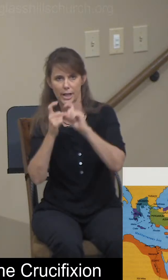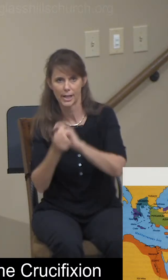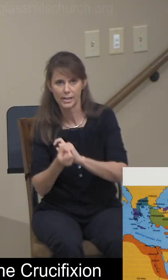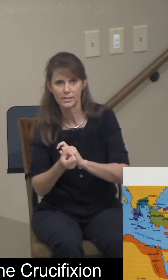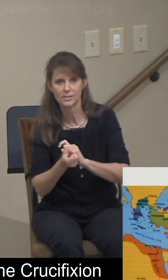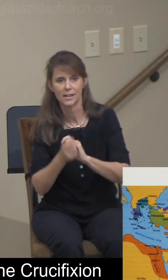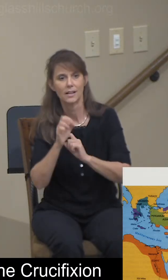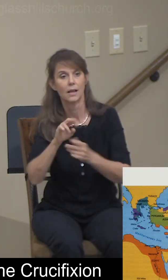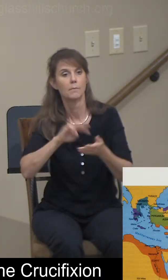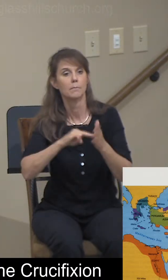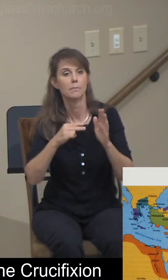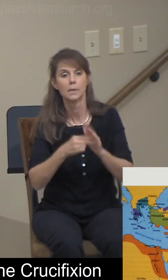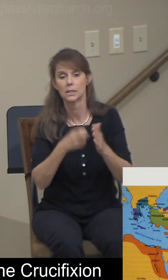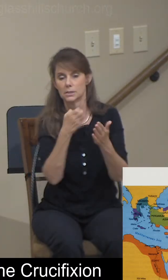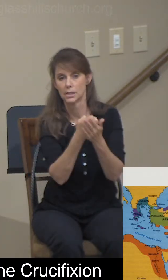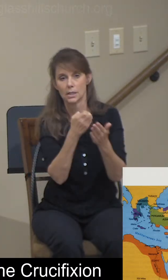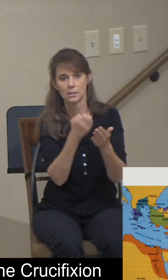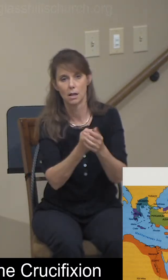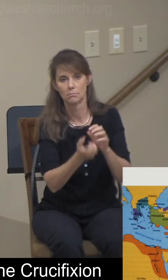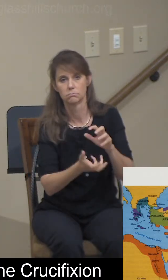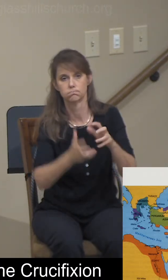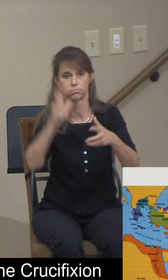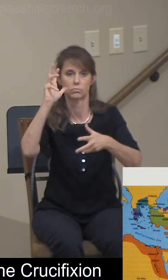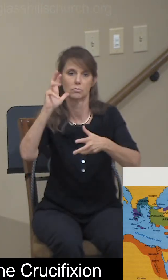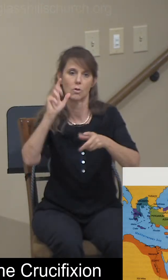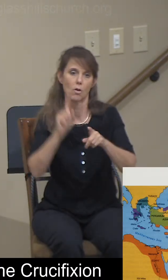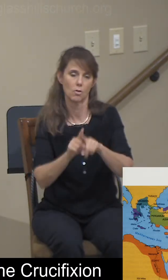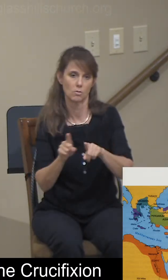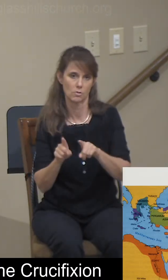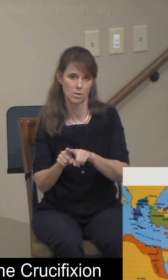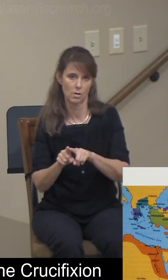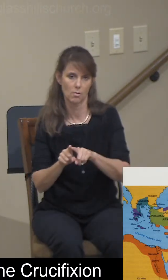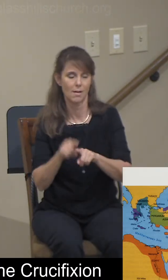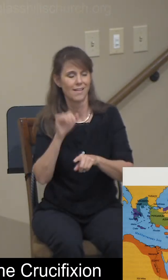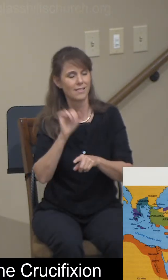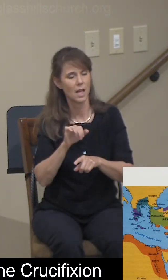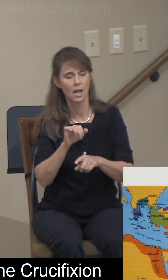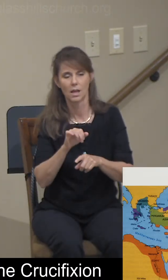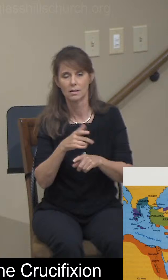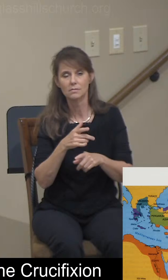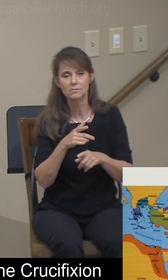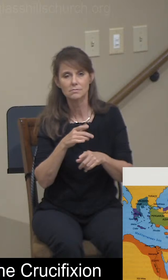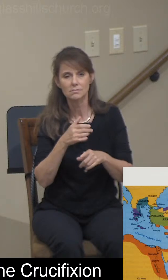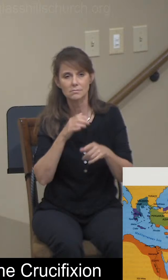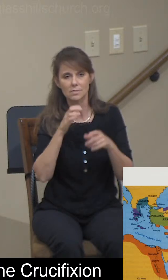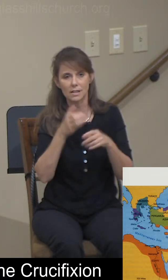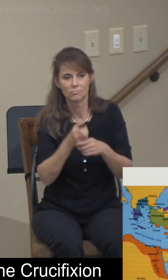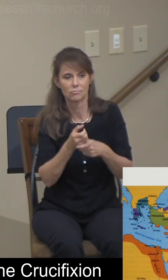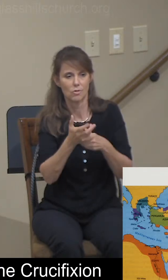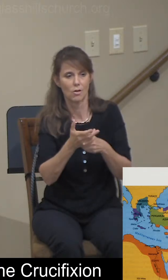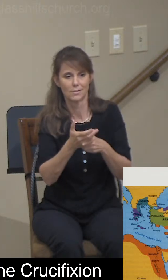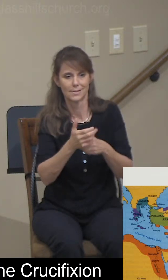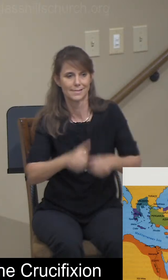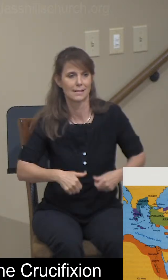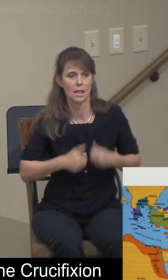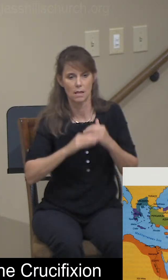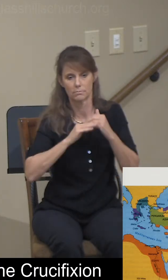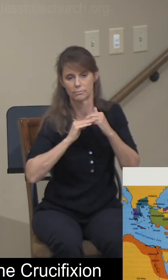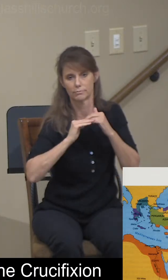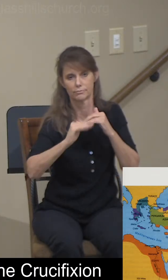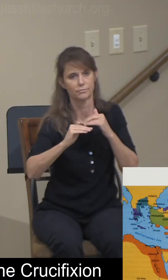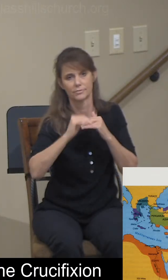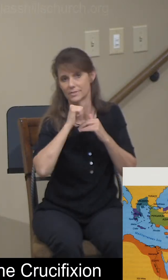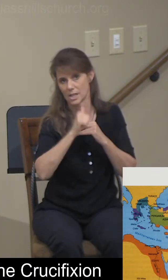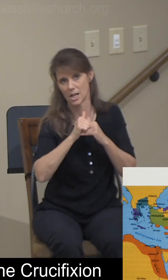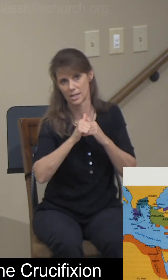economic upheaval as well. And economic upheaval is always a cause of instability, always sort of creates